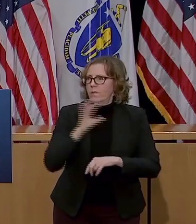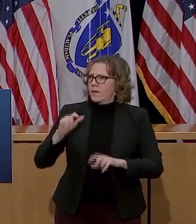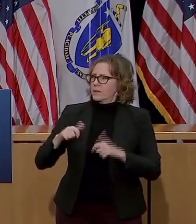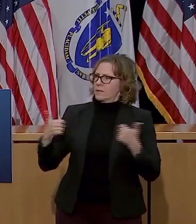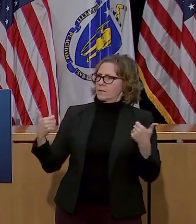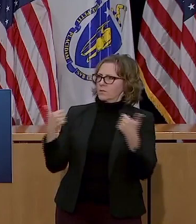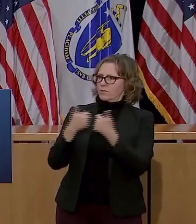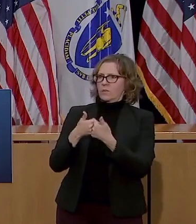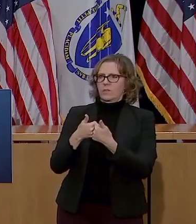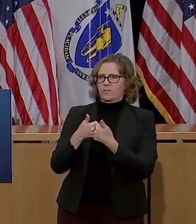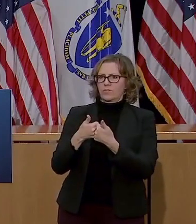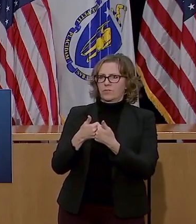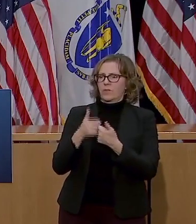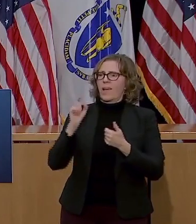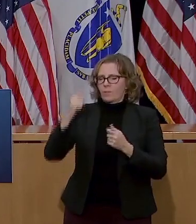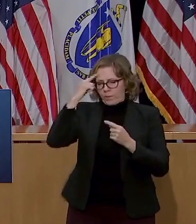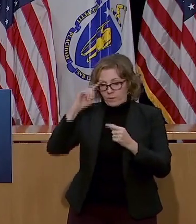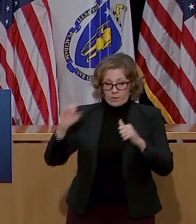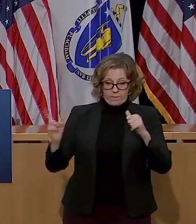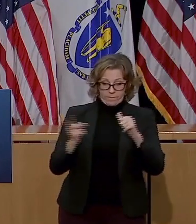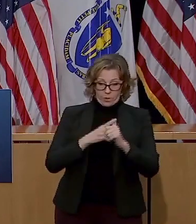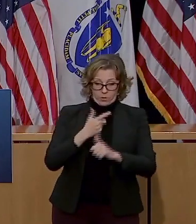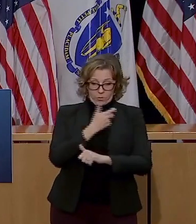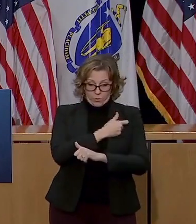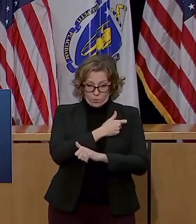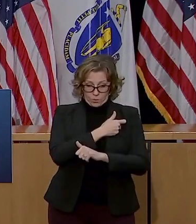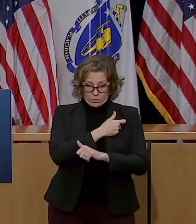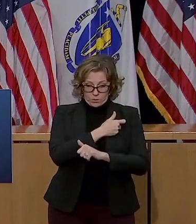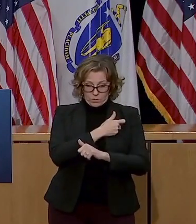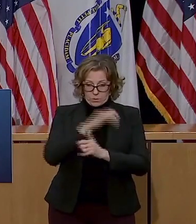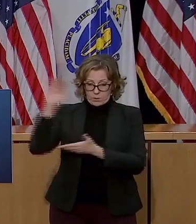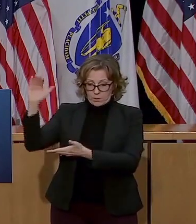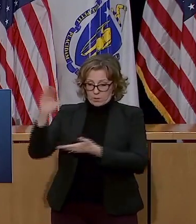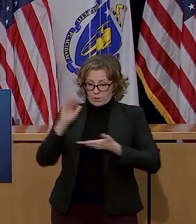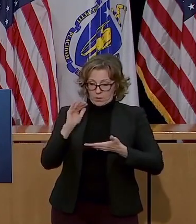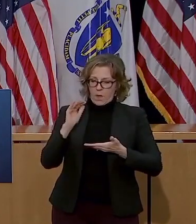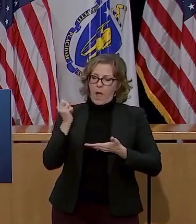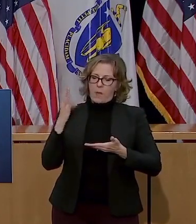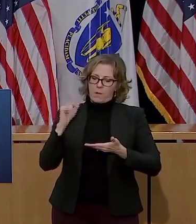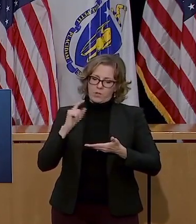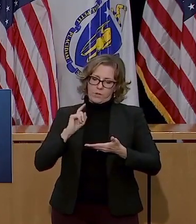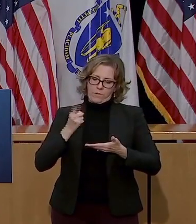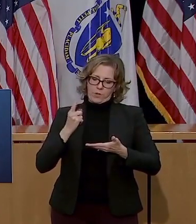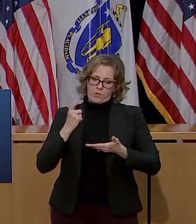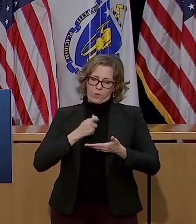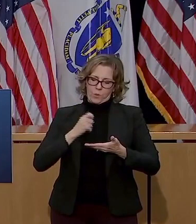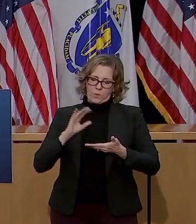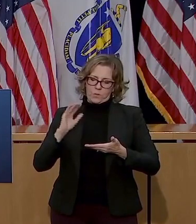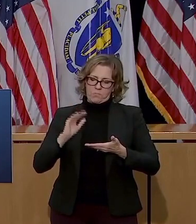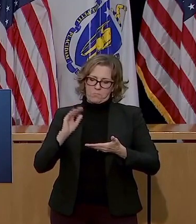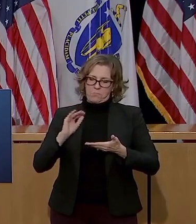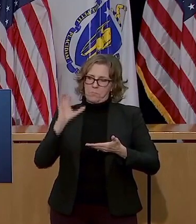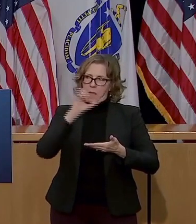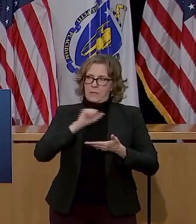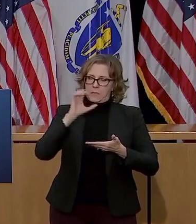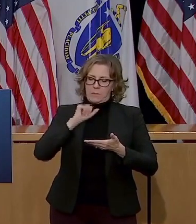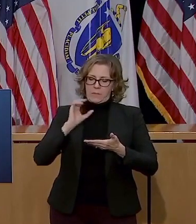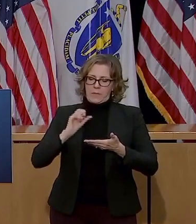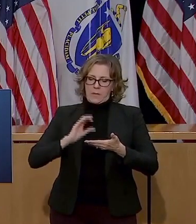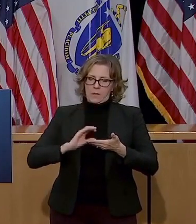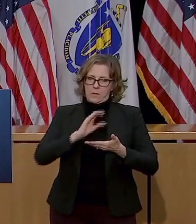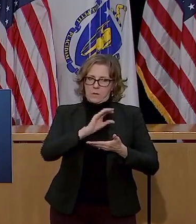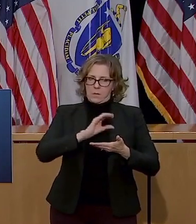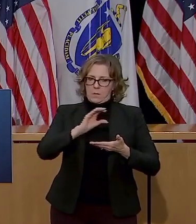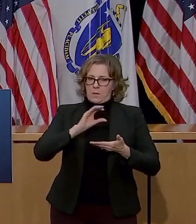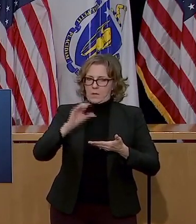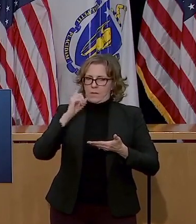can you actually first dose with people? You can make estimates, which everybody does, and we've been careful about that. But